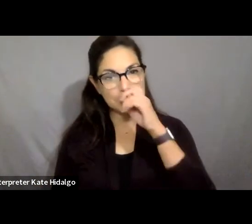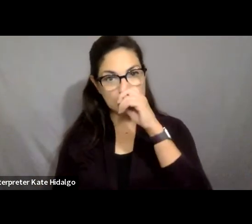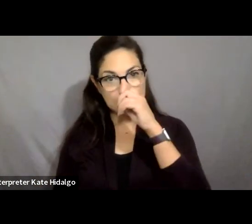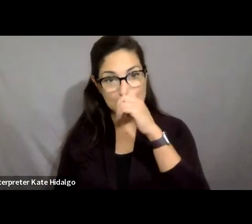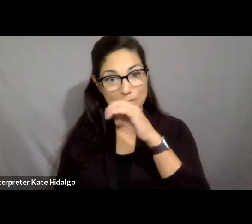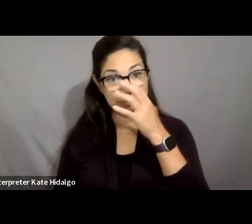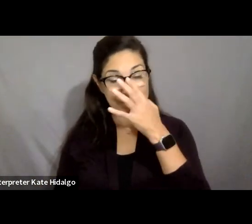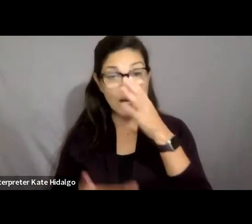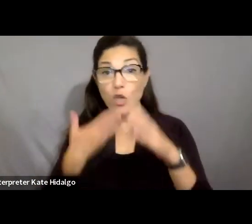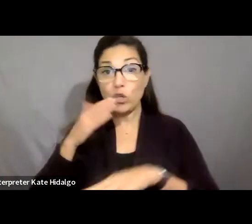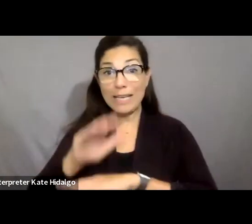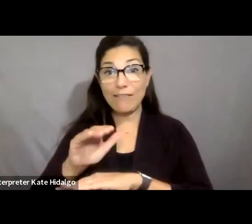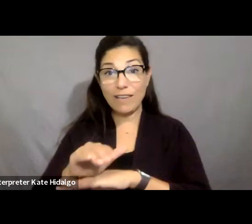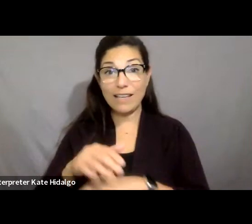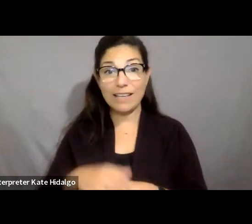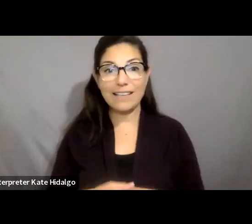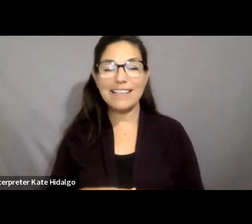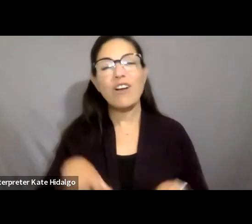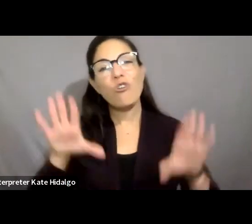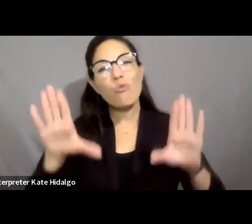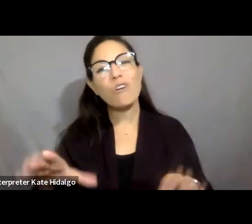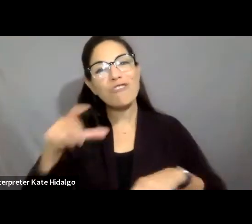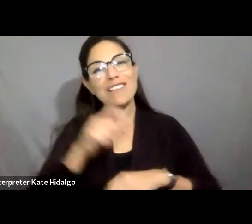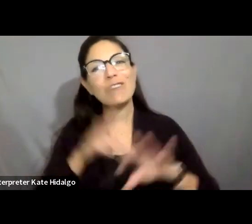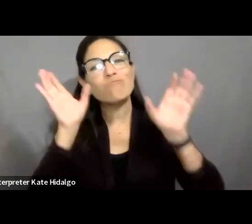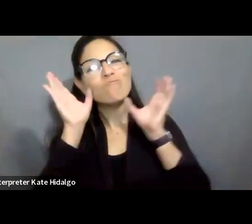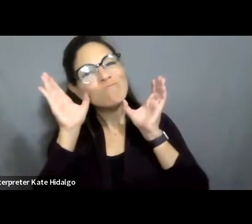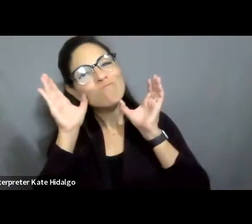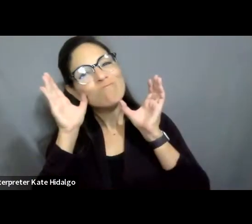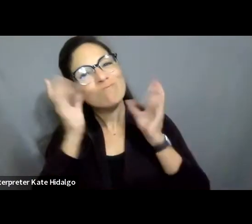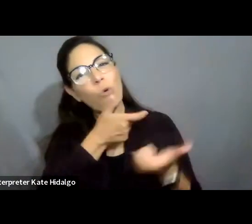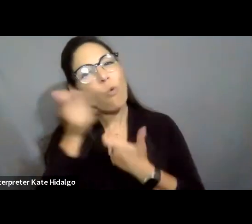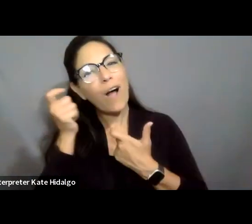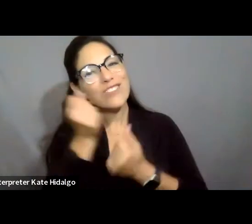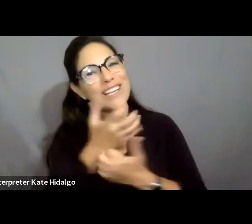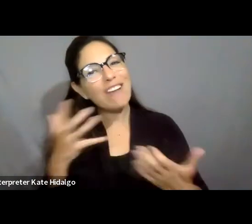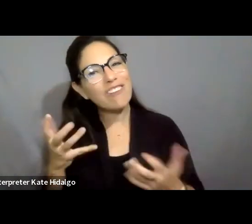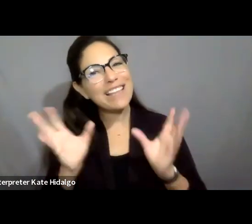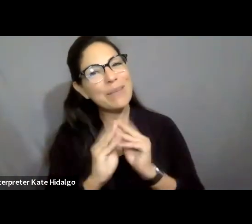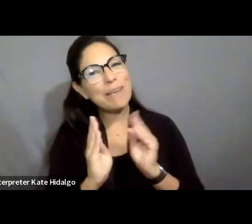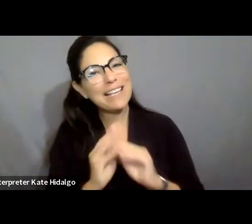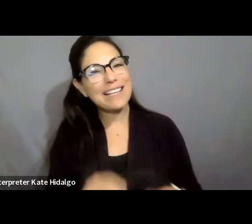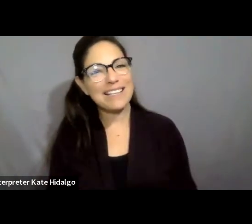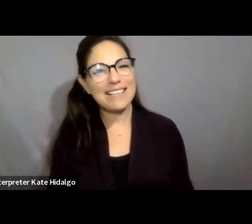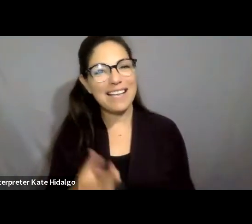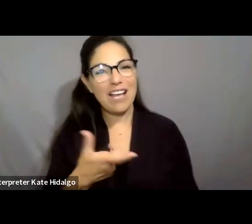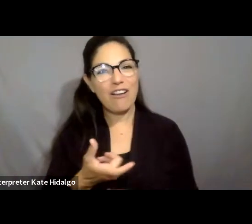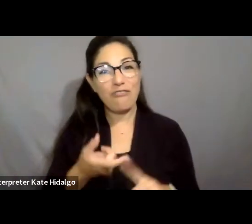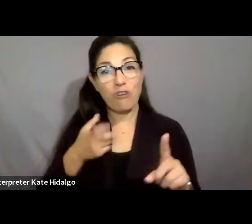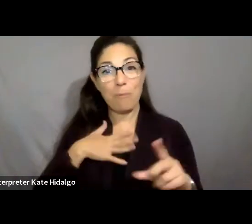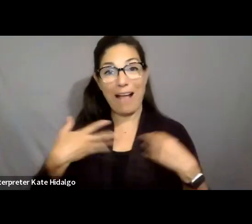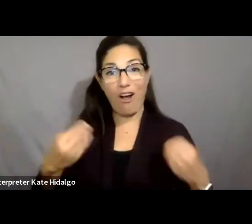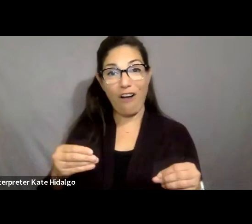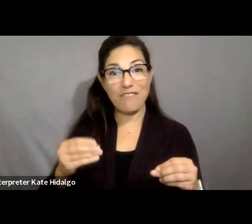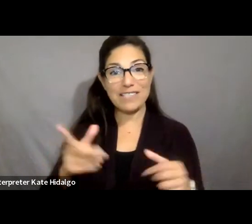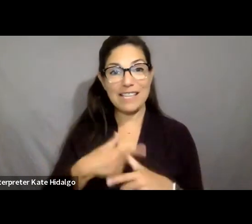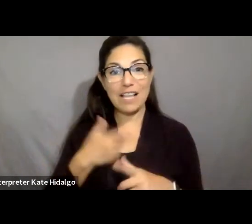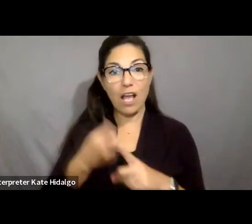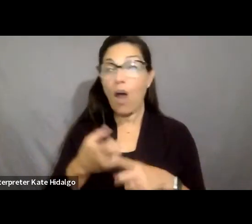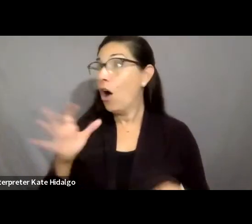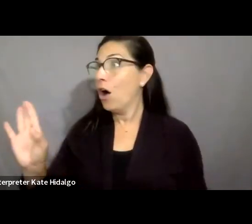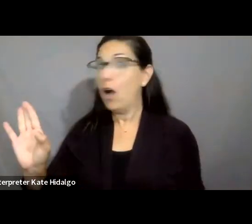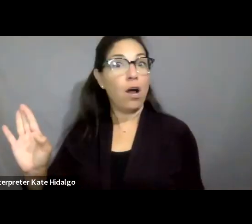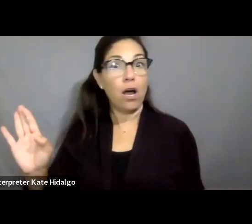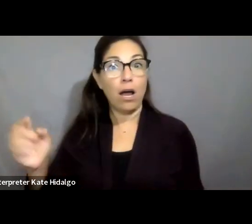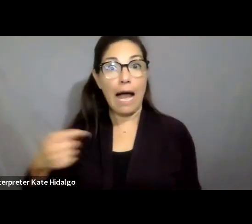Good evening. Good I was evening. having such a wonderful time watching it. Me the too. Meeting Mhm. from my office. And then all of a sudden it's like, oh, wait a